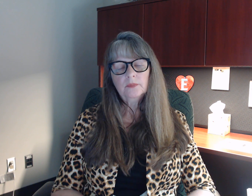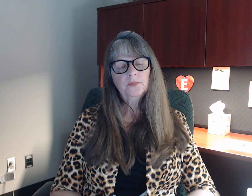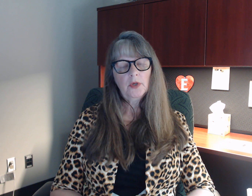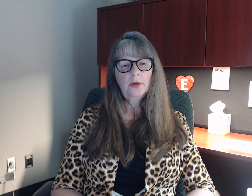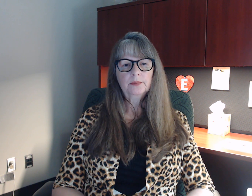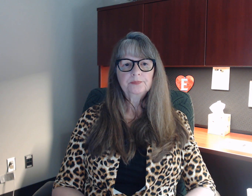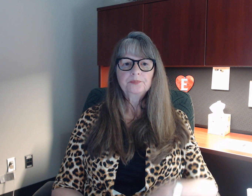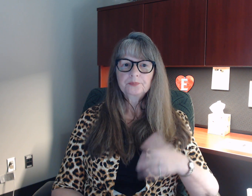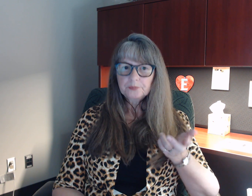and